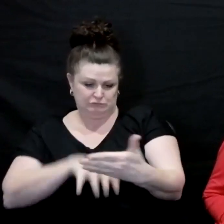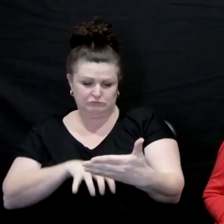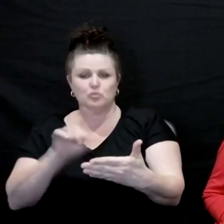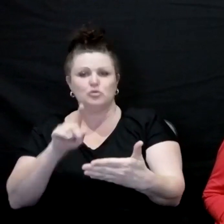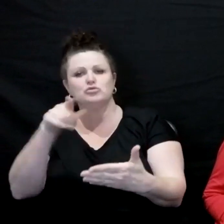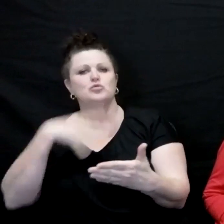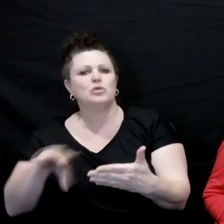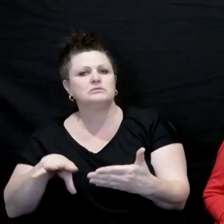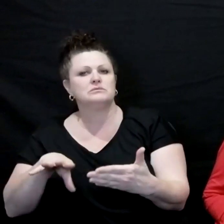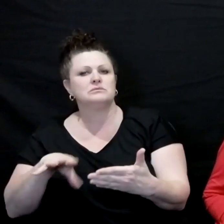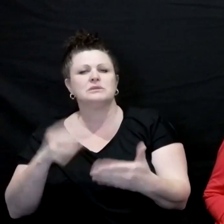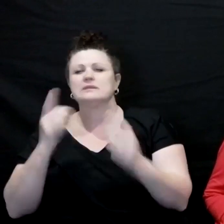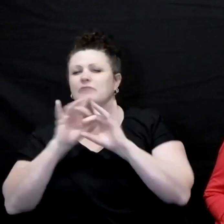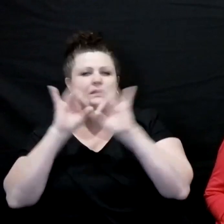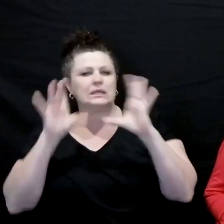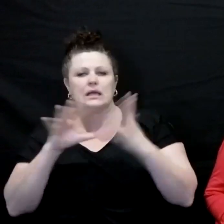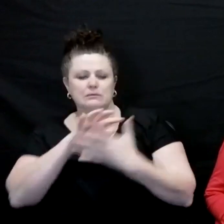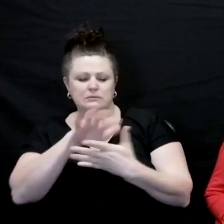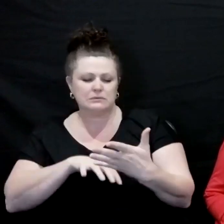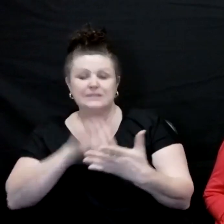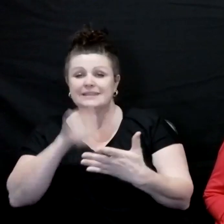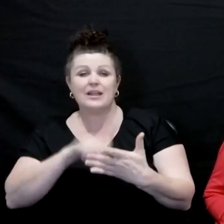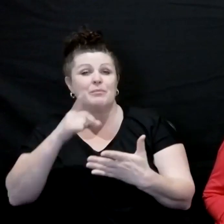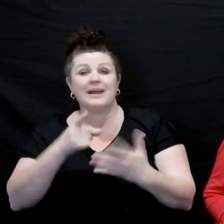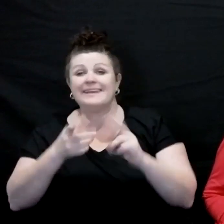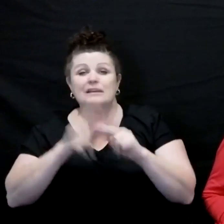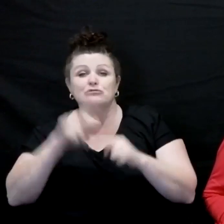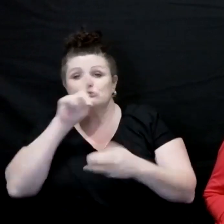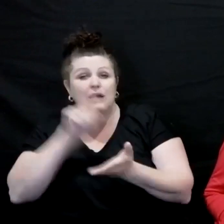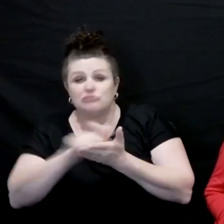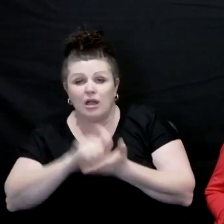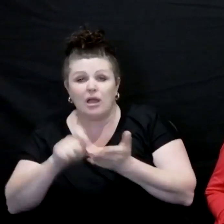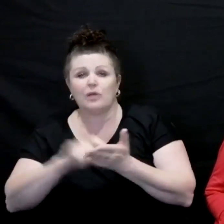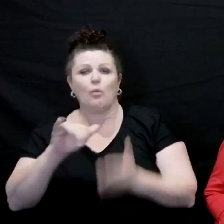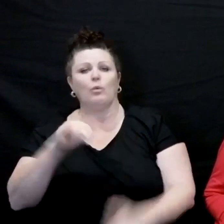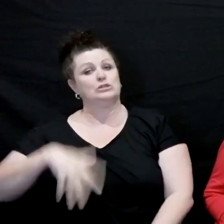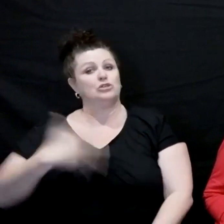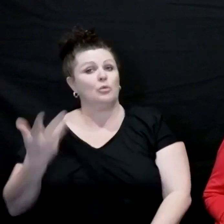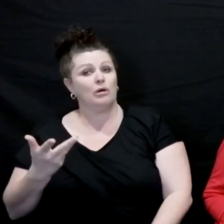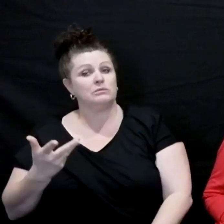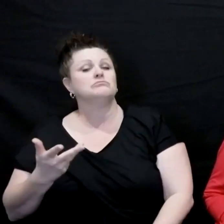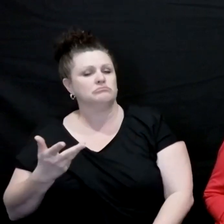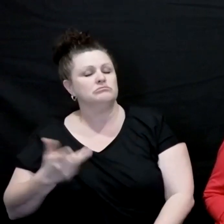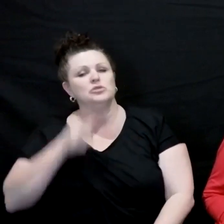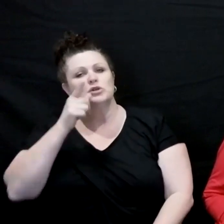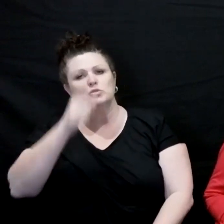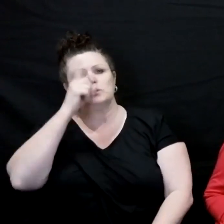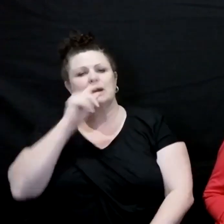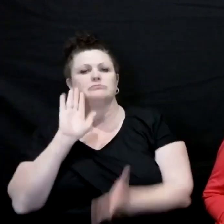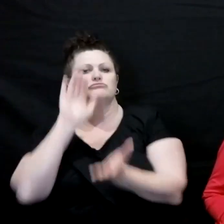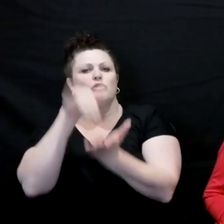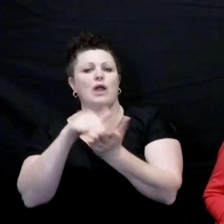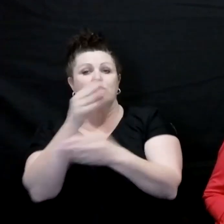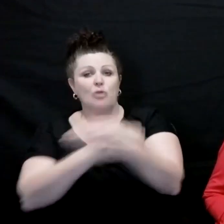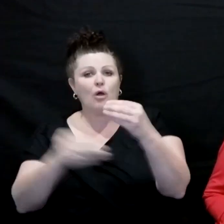what you want in writing. It makes it very clear. But if you can't, or if you don't want to, you're able to go into the office and